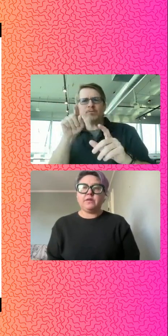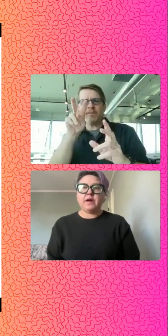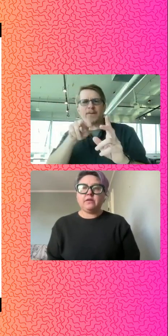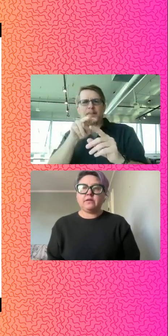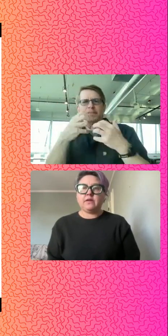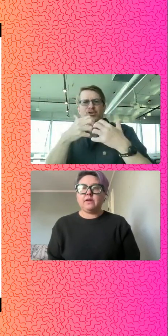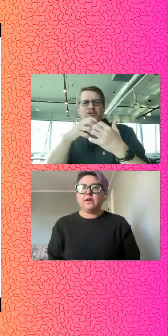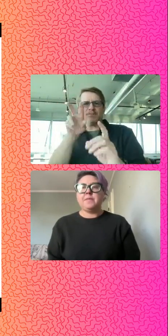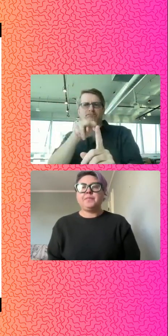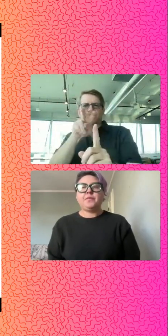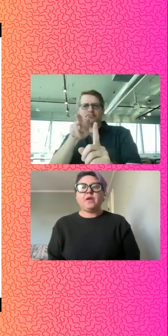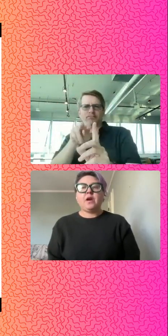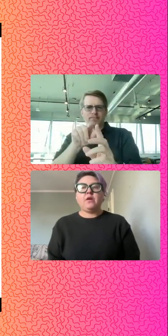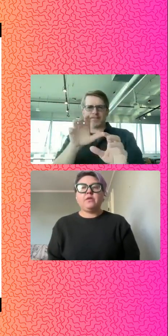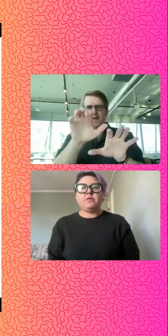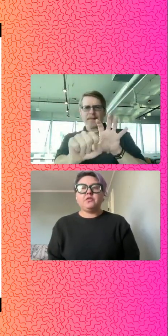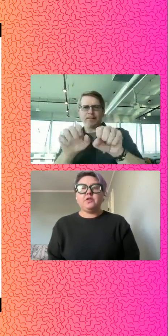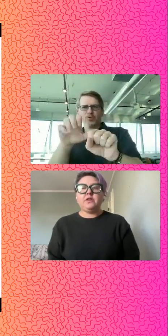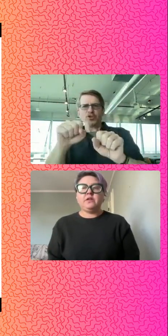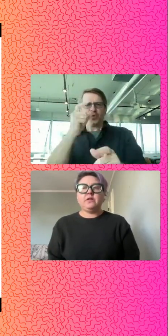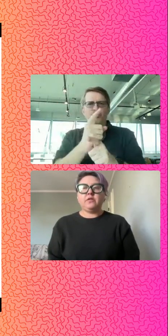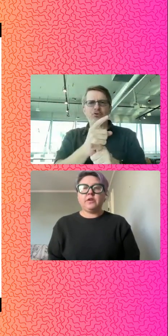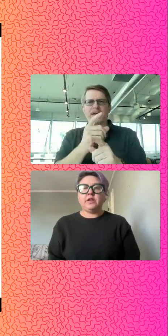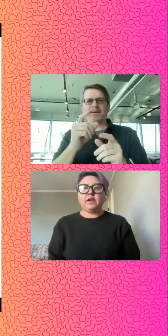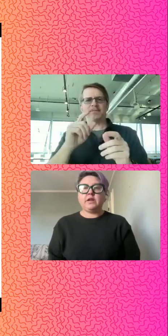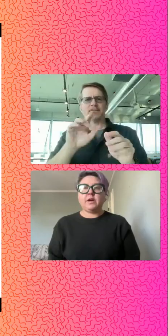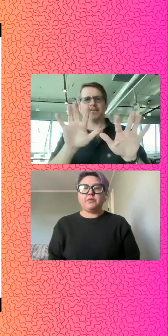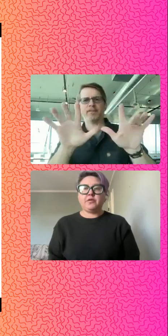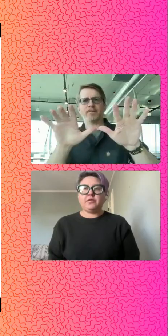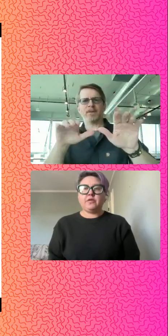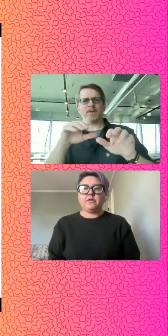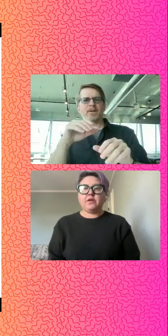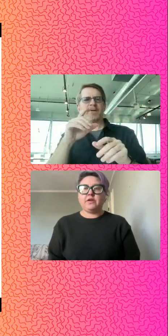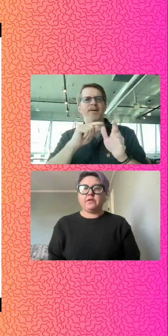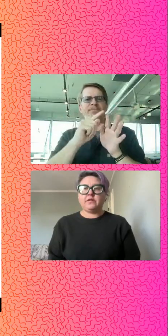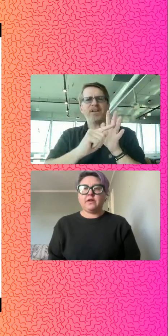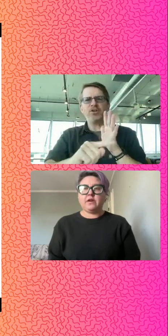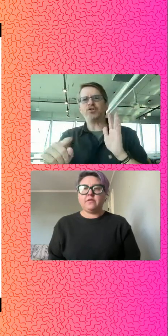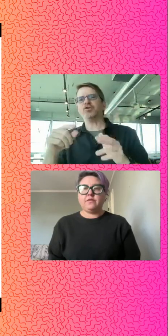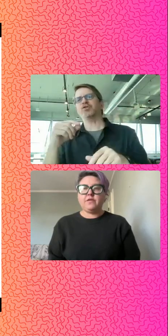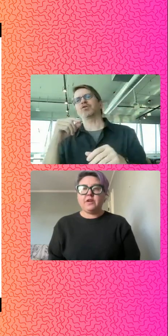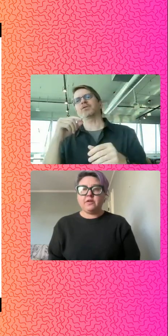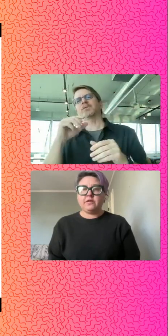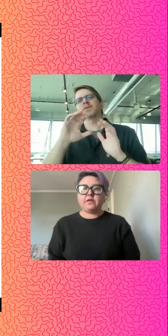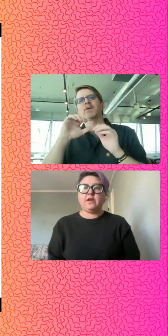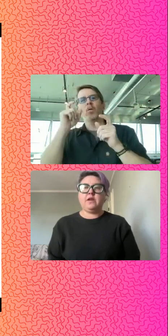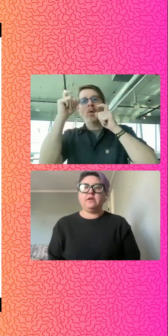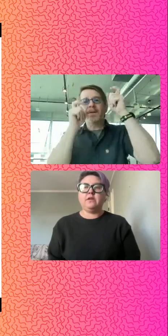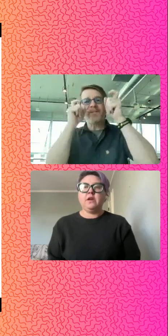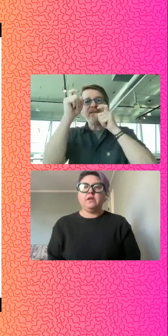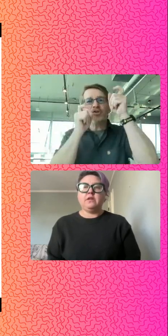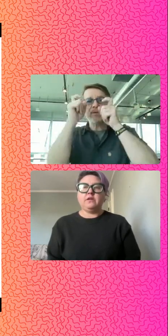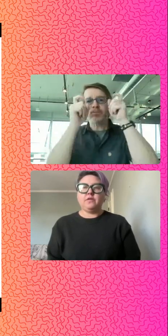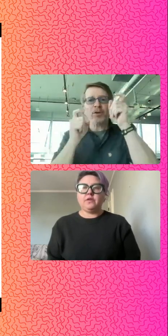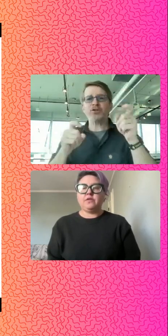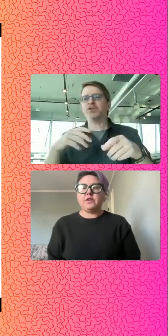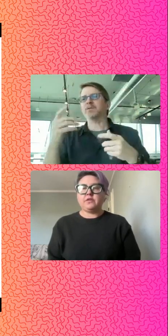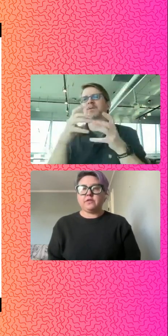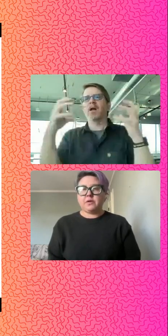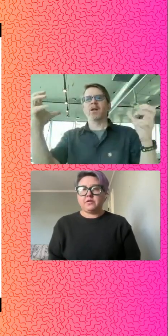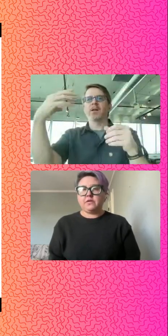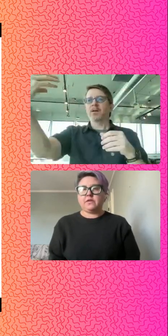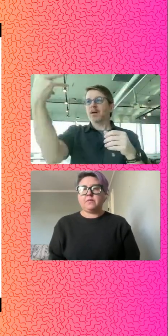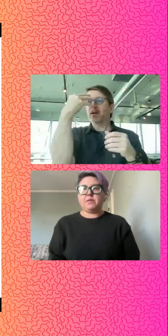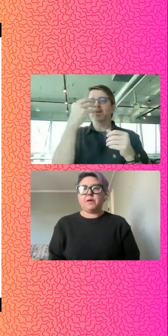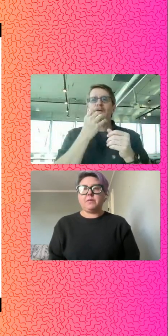behind me, what that looks like, how the machine learning can capture the various figures and the different